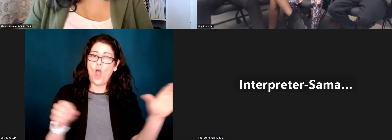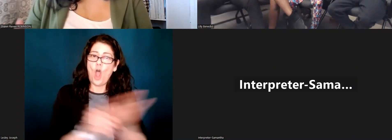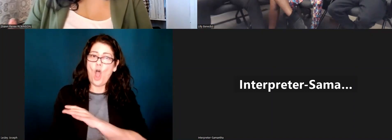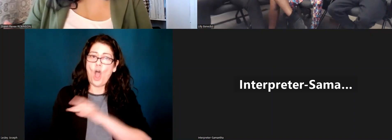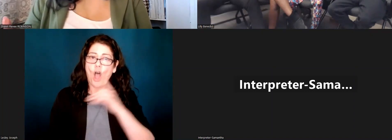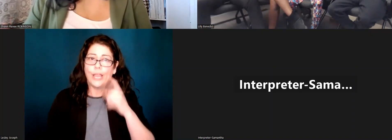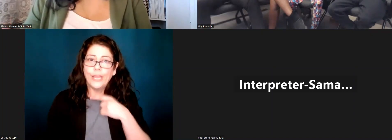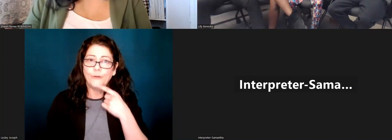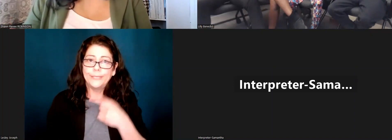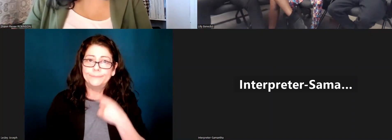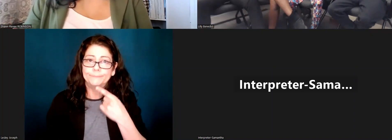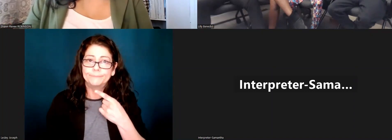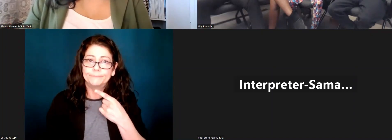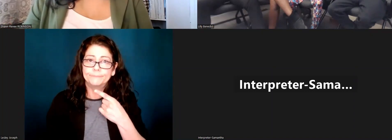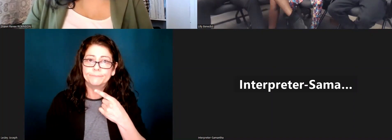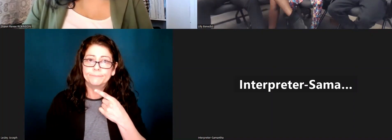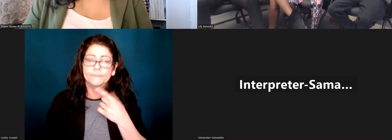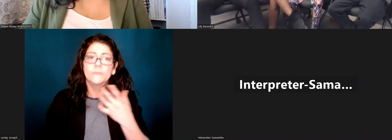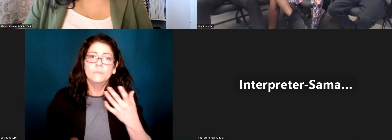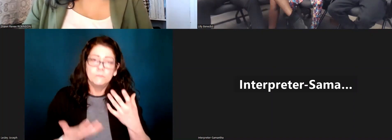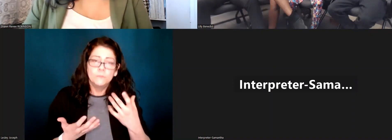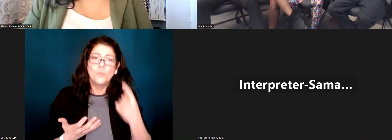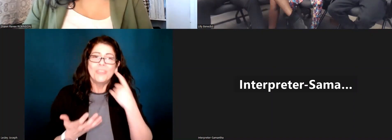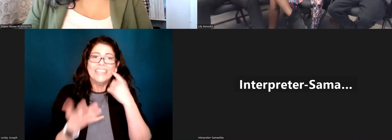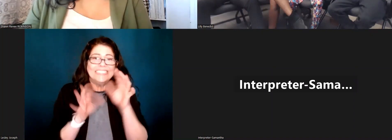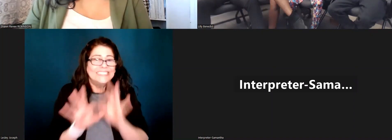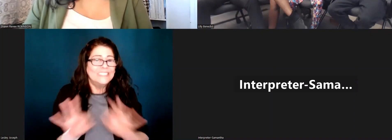that they understand that